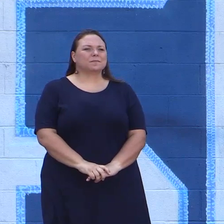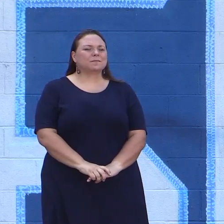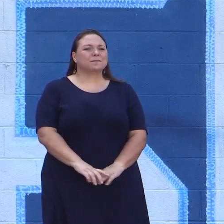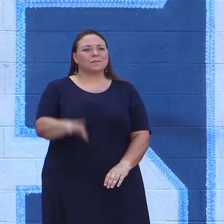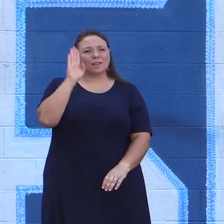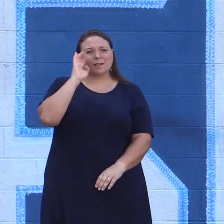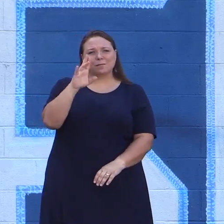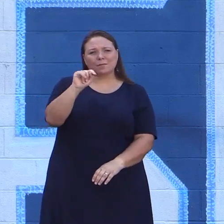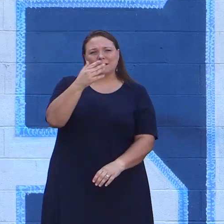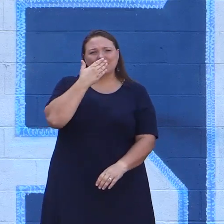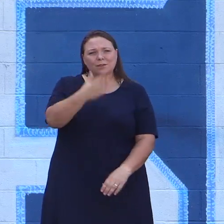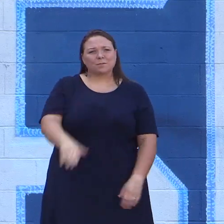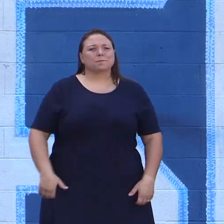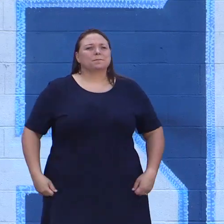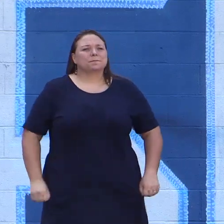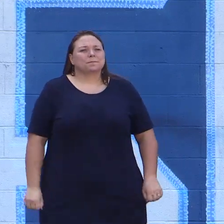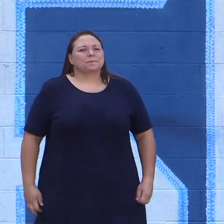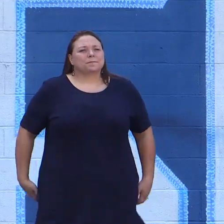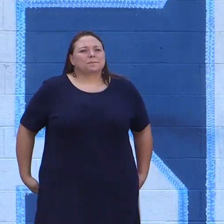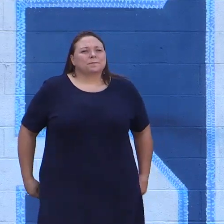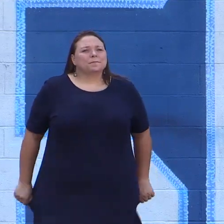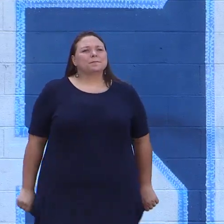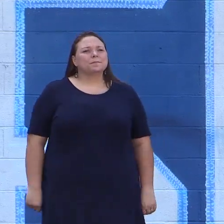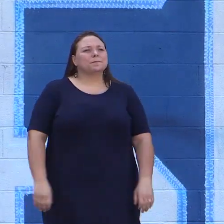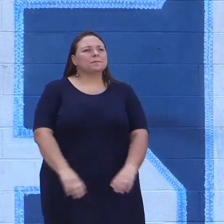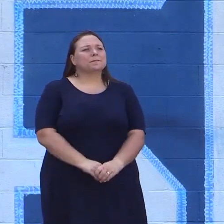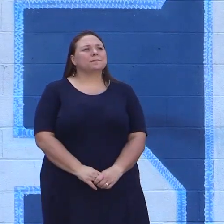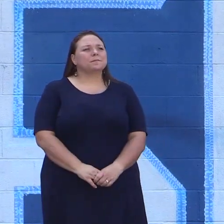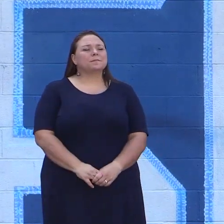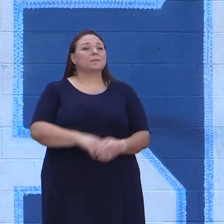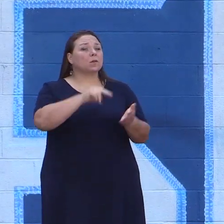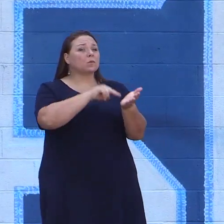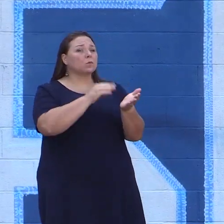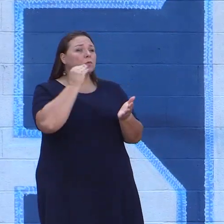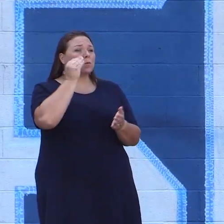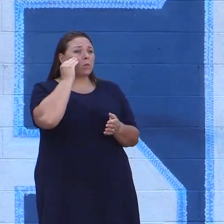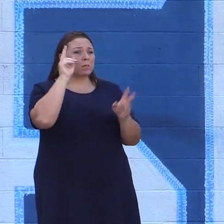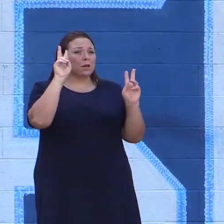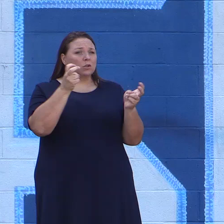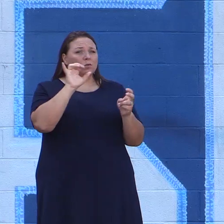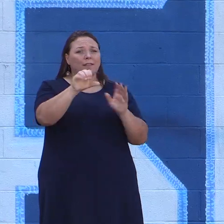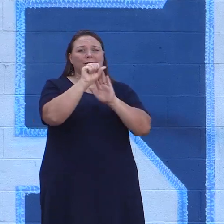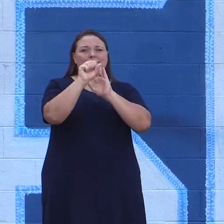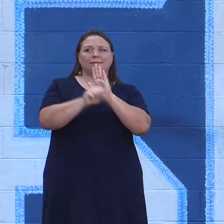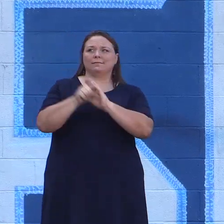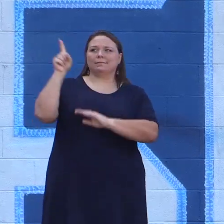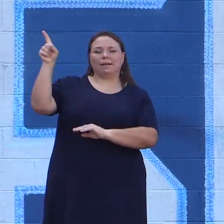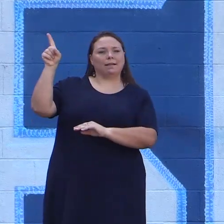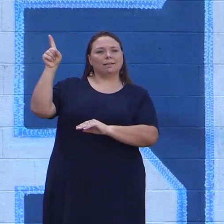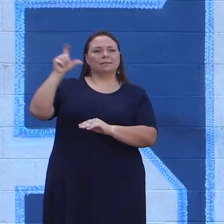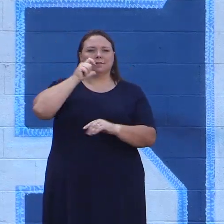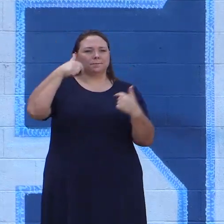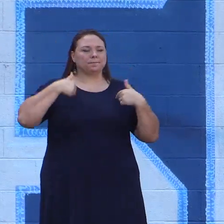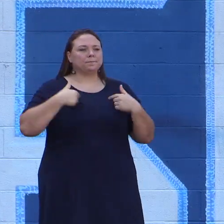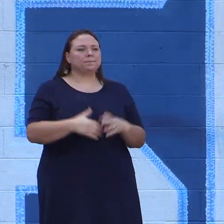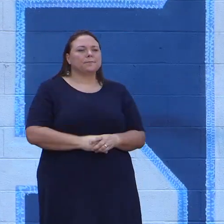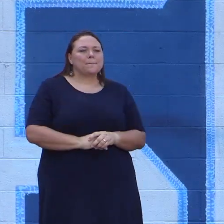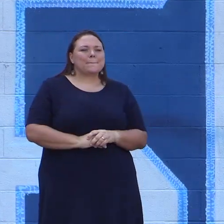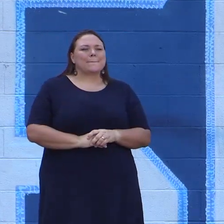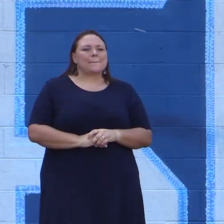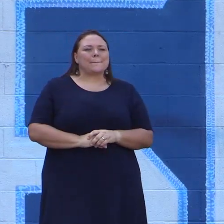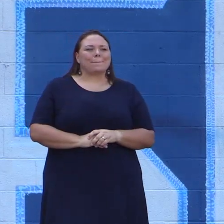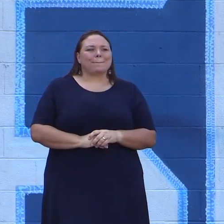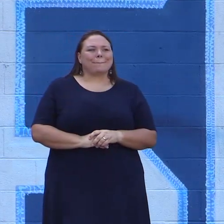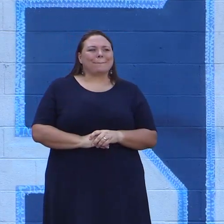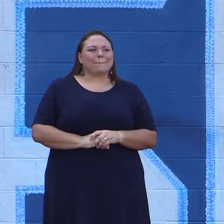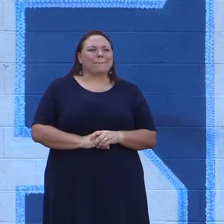Hey, Brett. Thank you. The nursing home issue, as you know, is a state call, right? And so